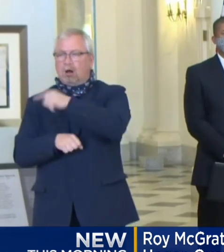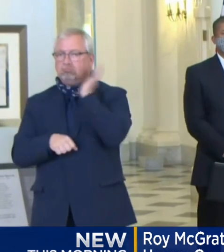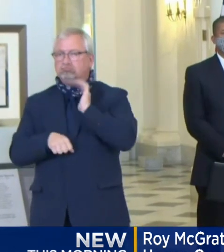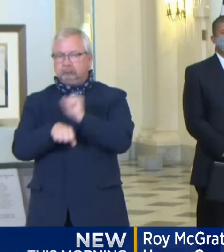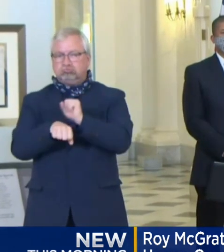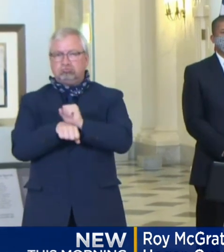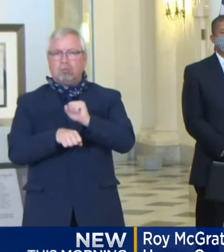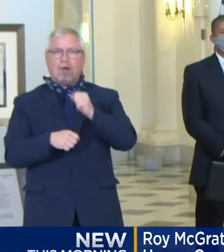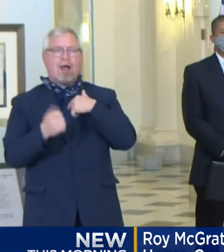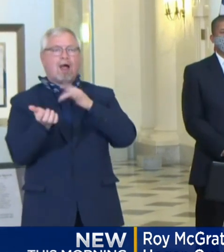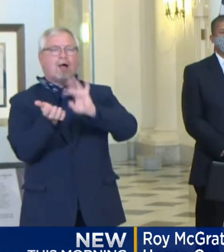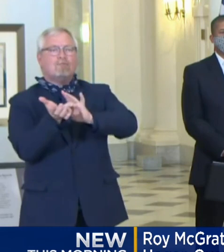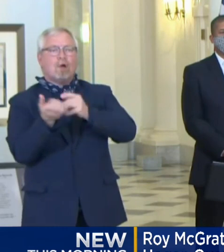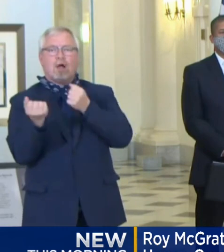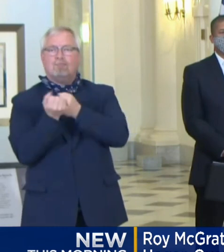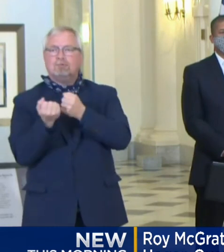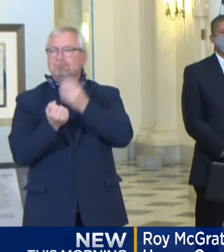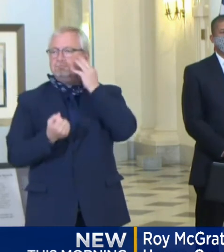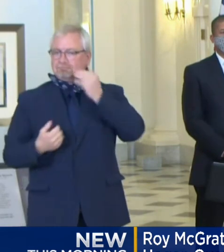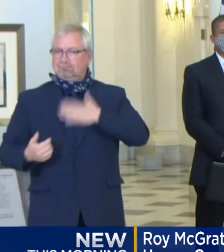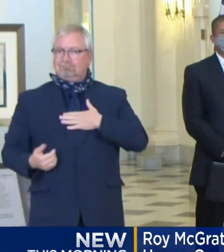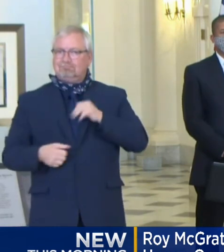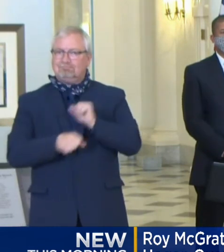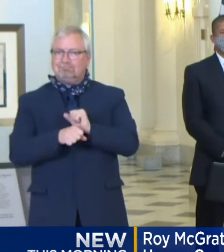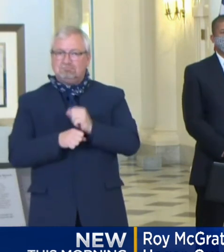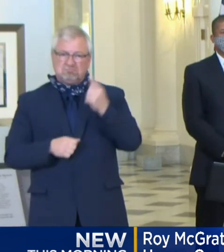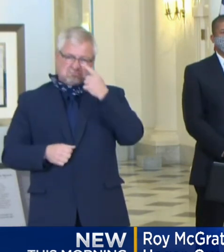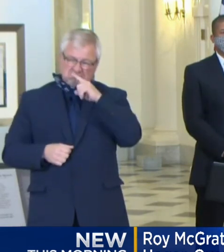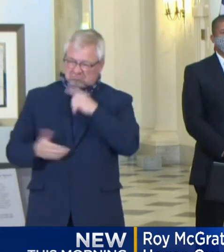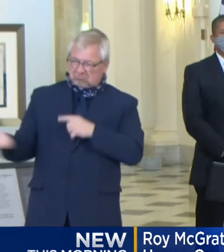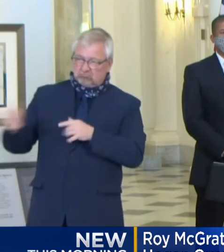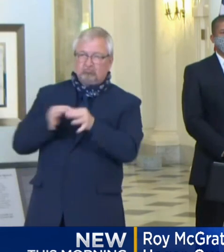Governor Hogan has publicly denied supporting the payment that McGrath received.